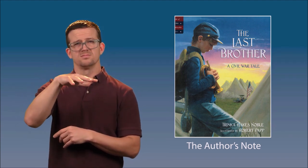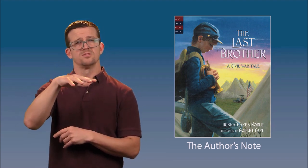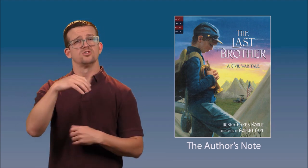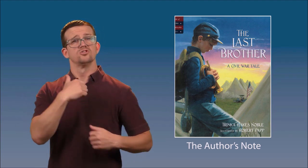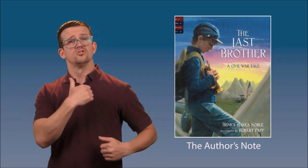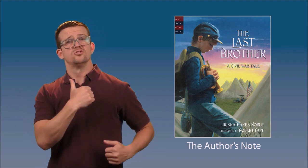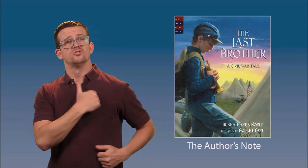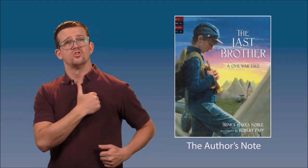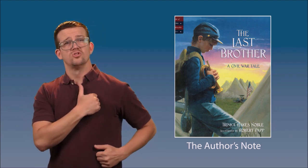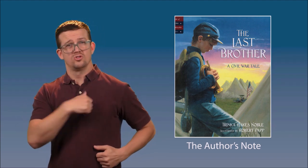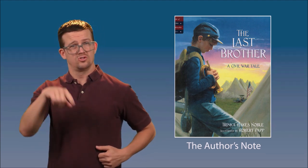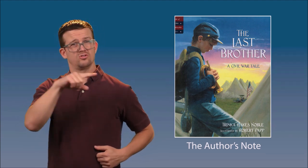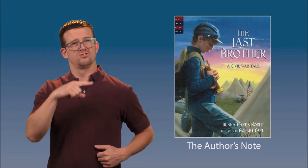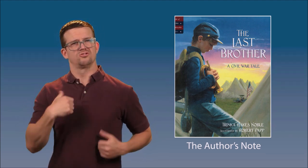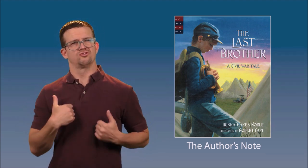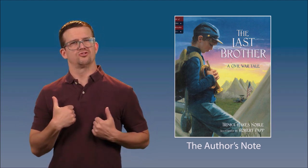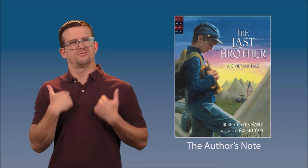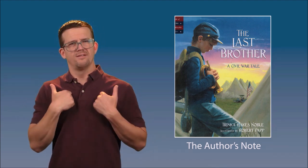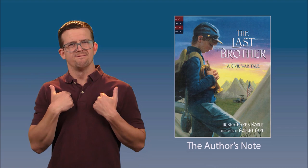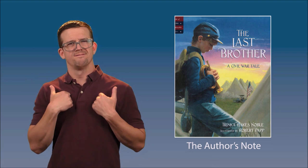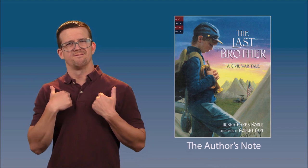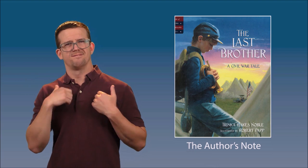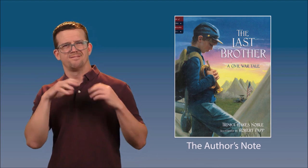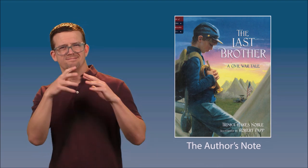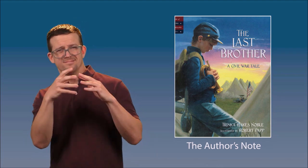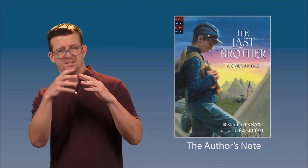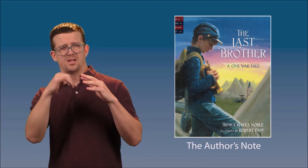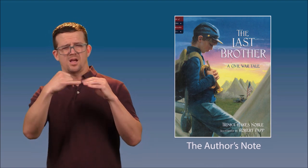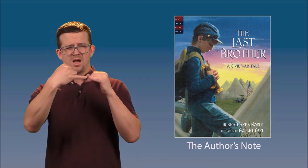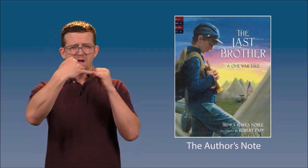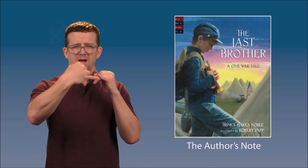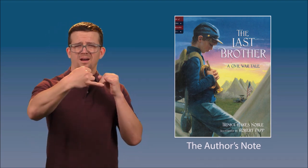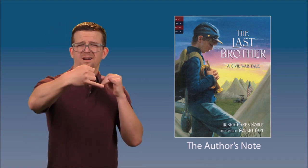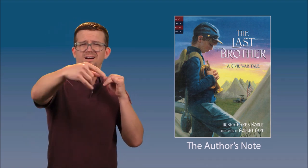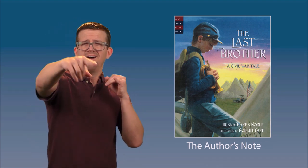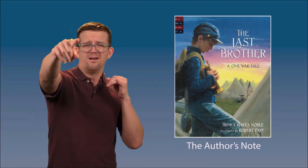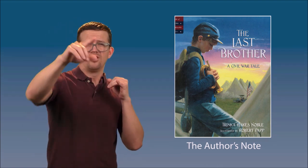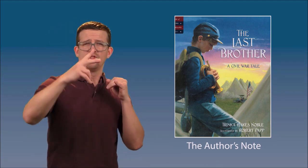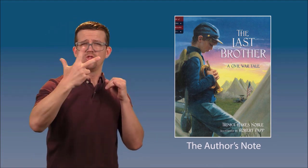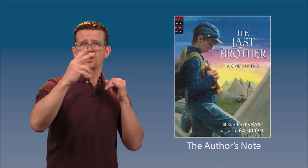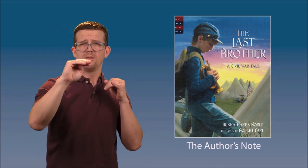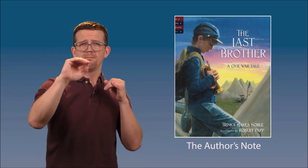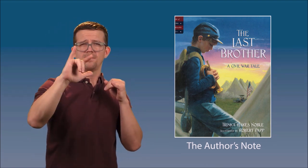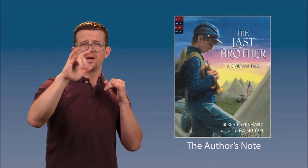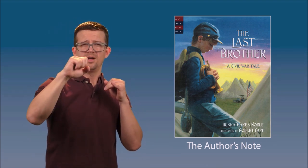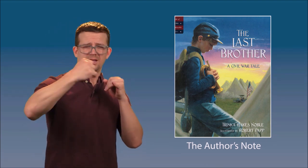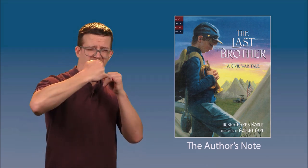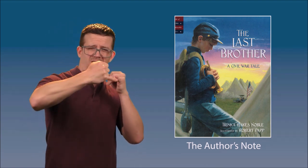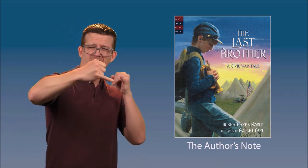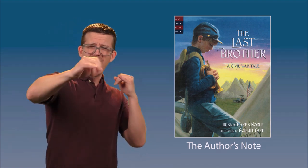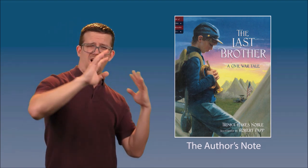Yet soldiers did survive in pockets up and down the 3-mile-long battle line.